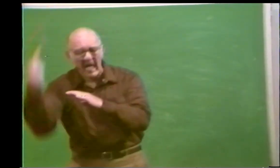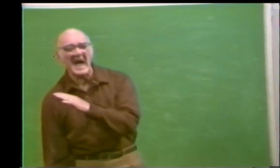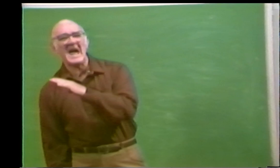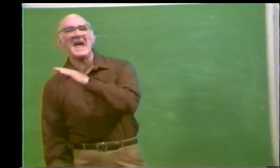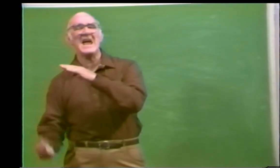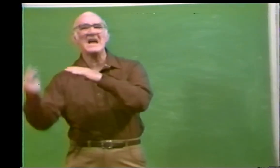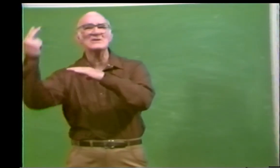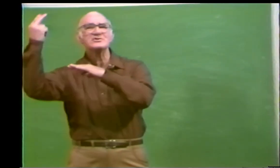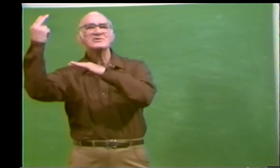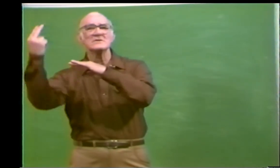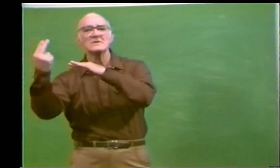splash!